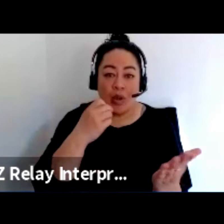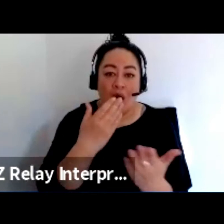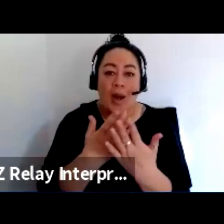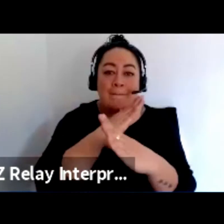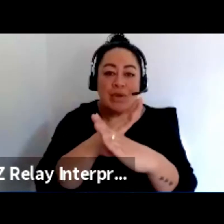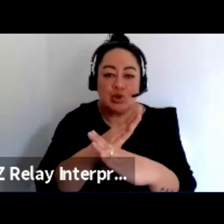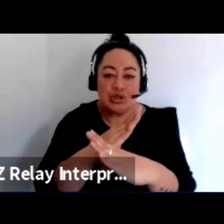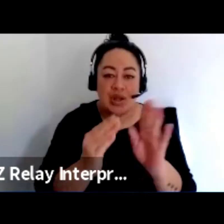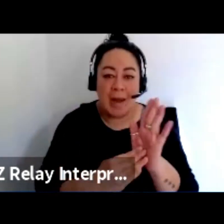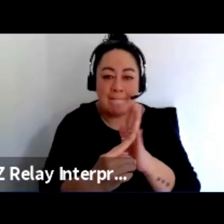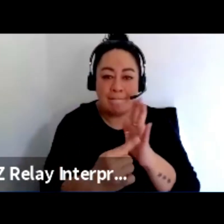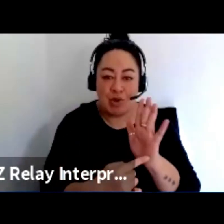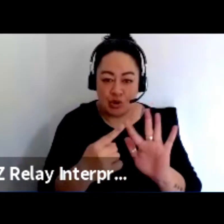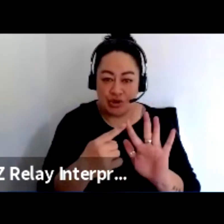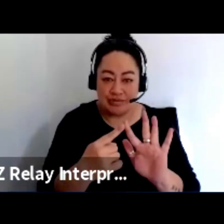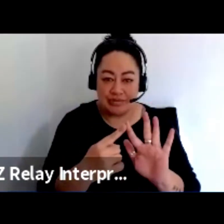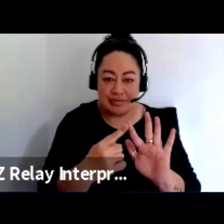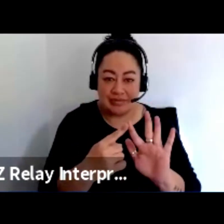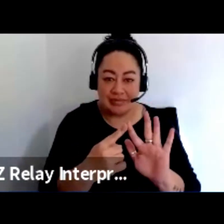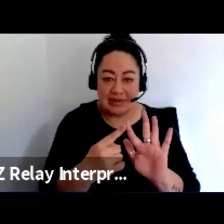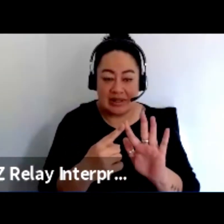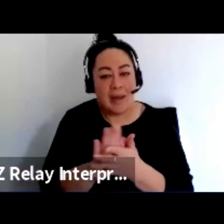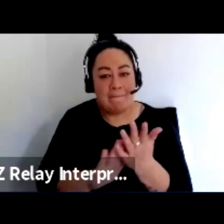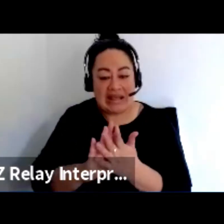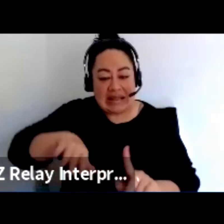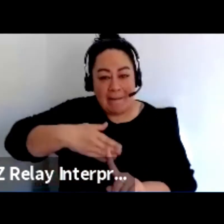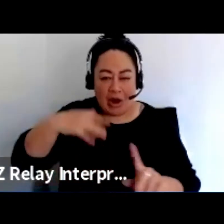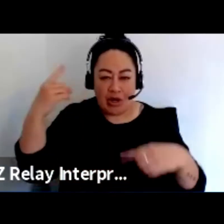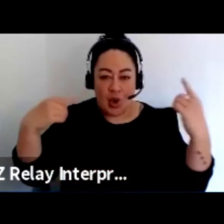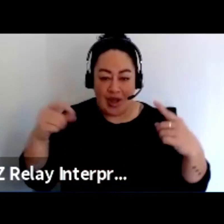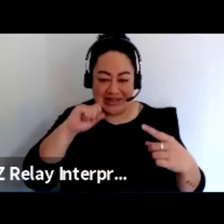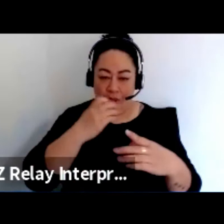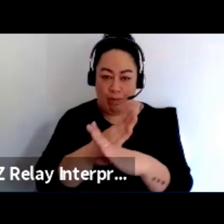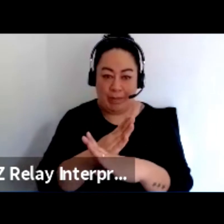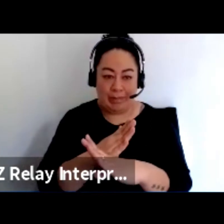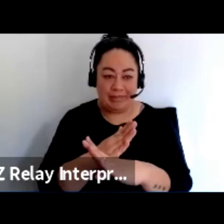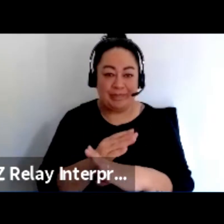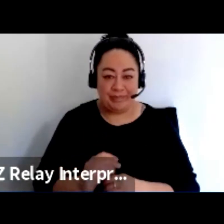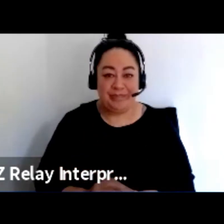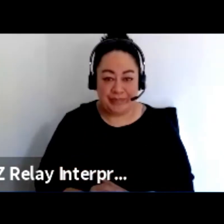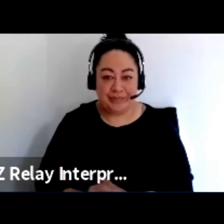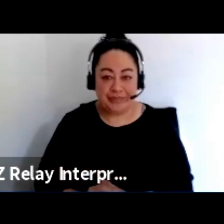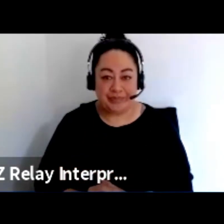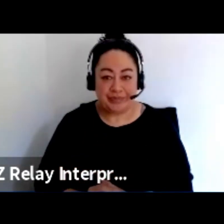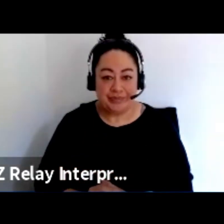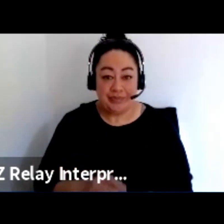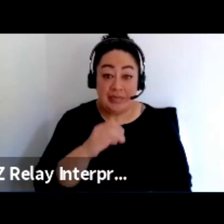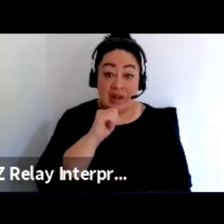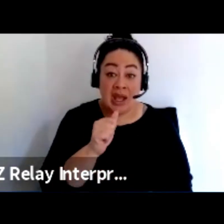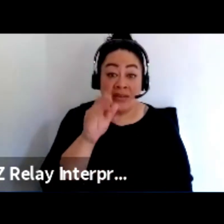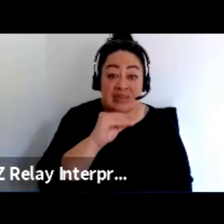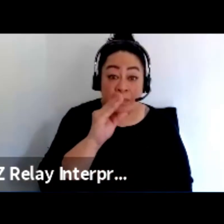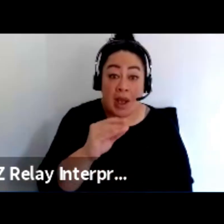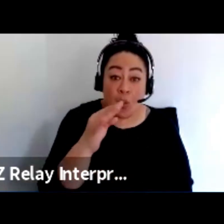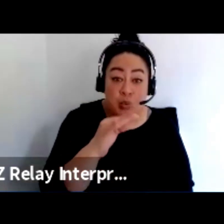talking. And that's just to cut out all the background noise. If you're going to use the reo,